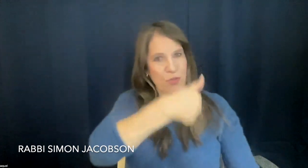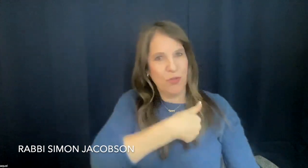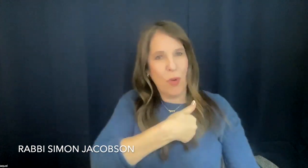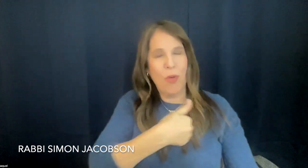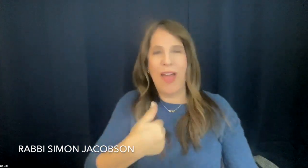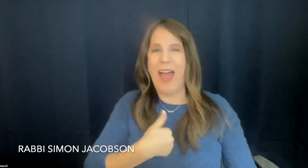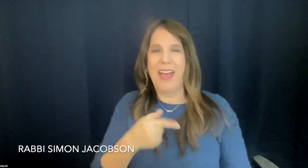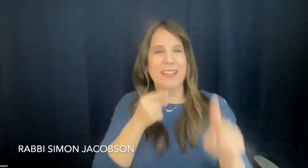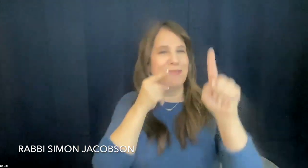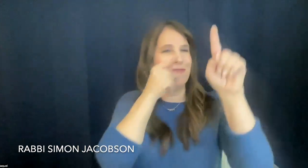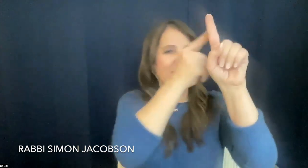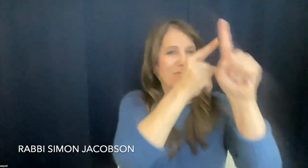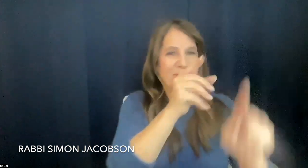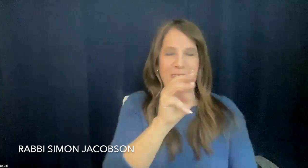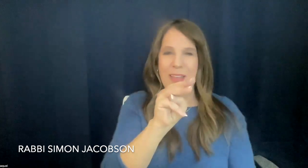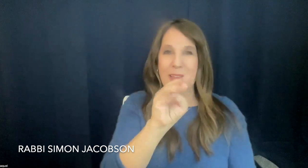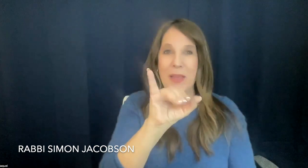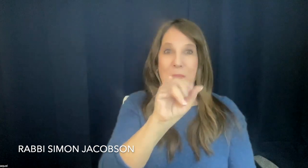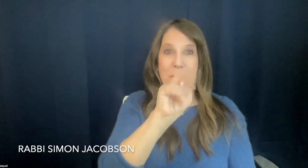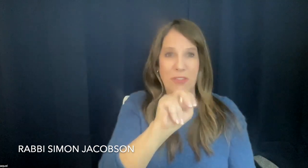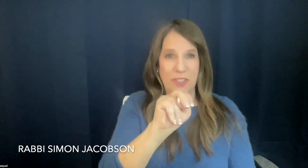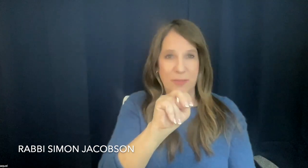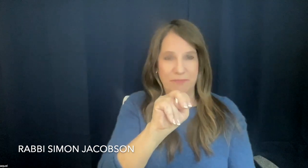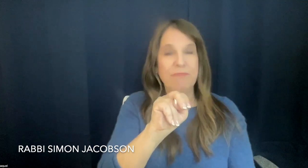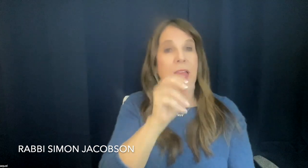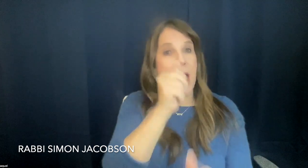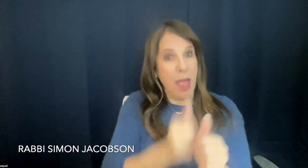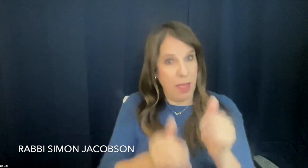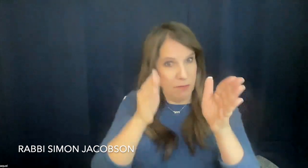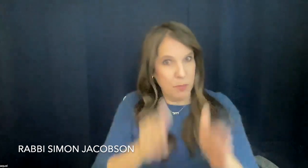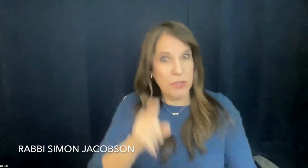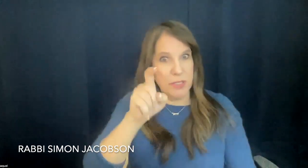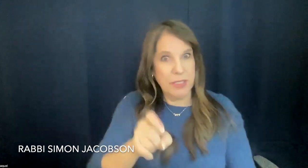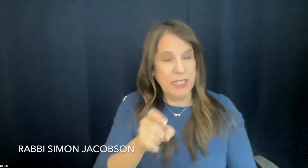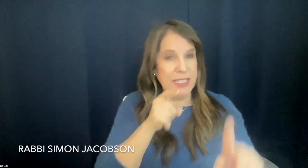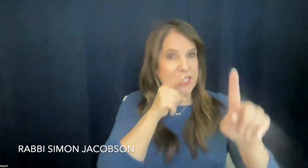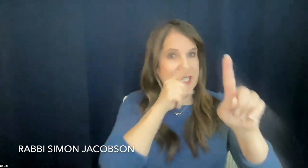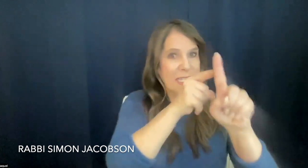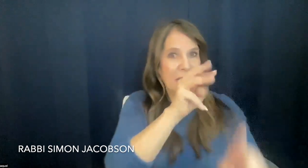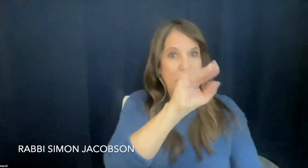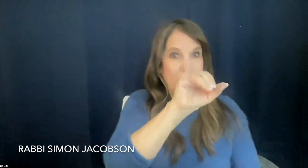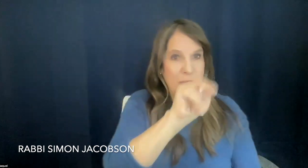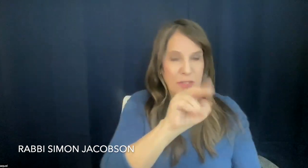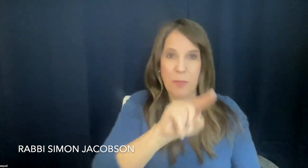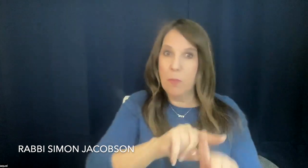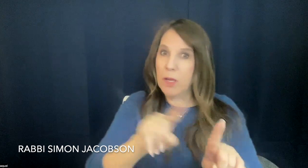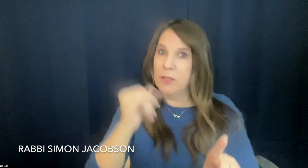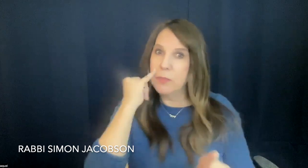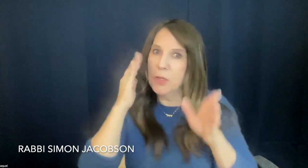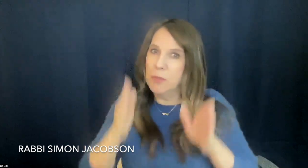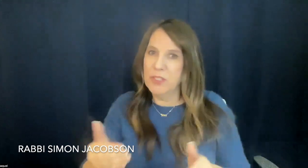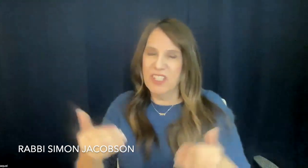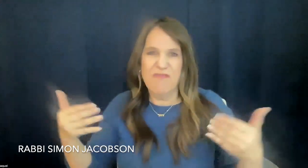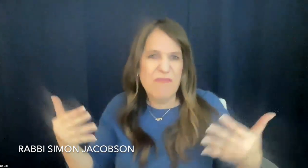vision. Now, every person in life needs a mission. But those especially who have fear and insecurity or other